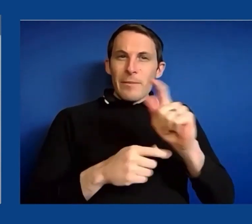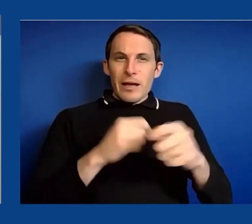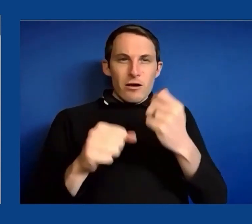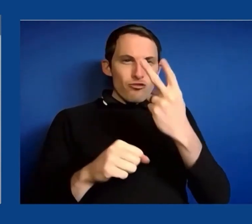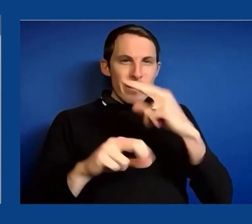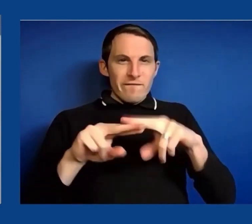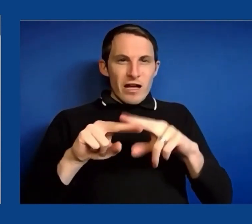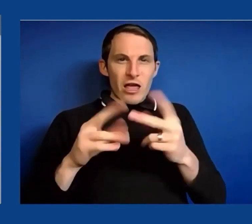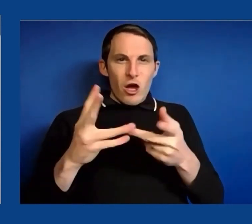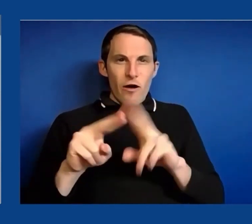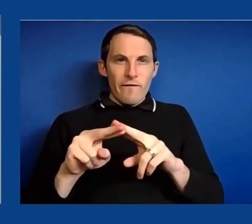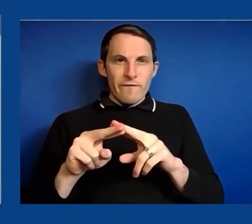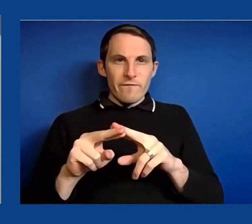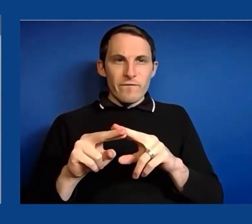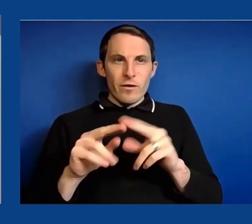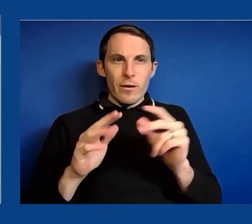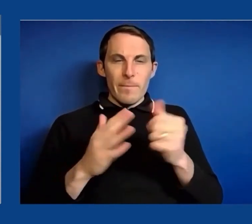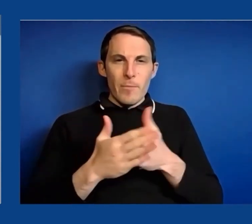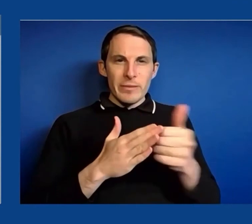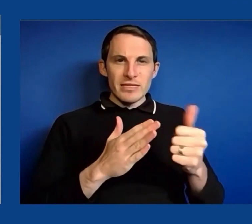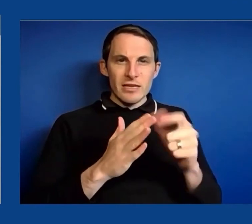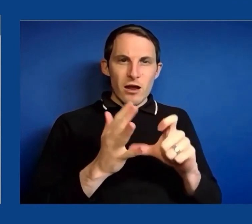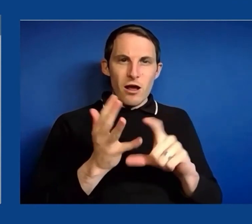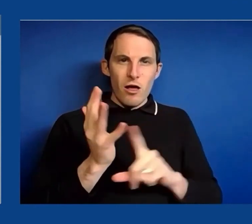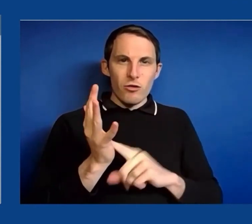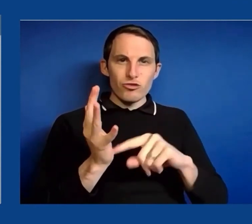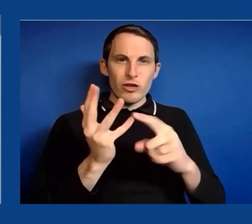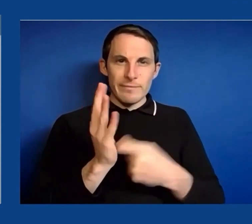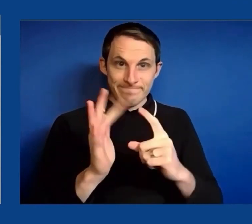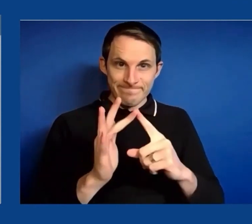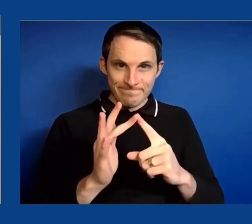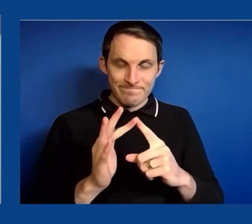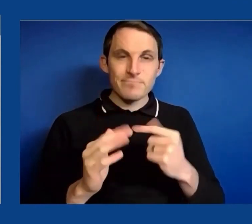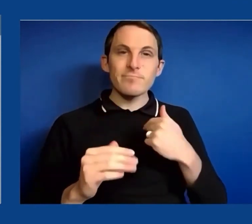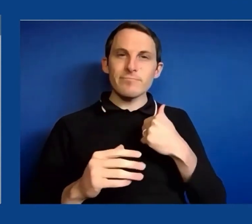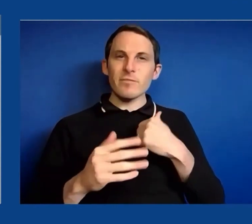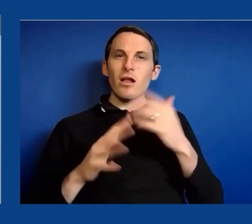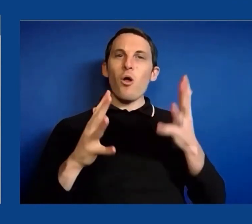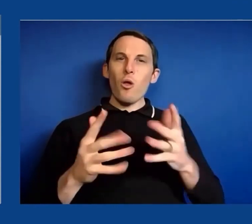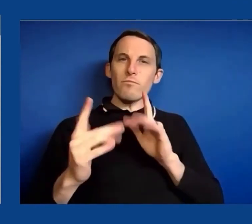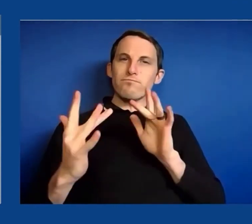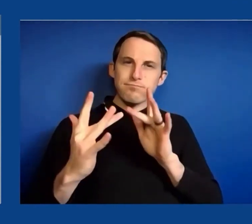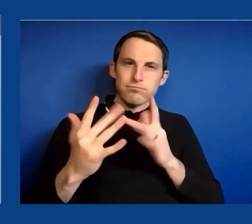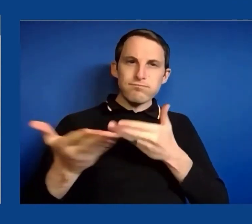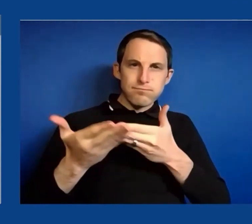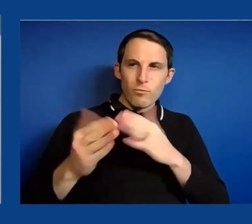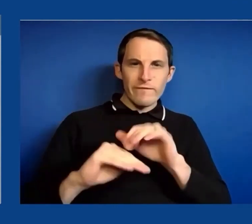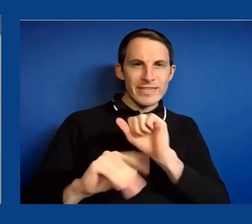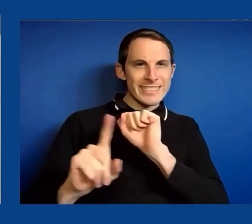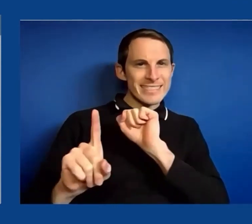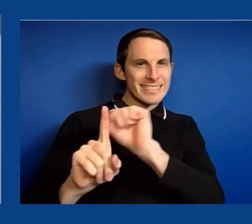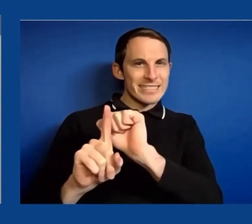of permaculture. And I used to talk to him a lot about his research. And I said, some of